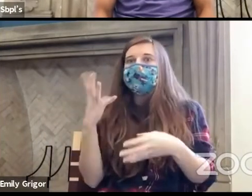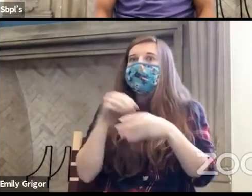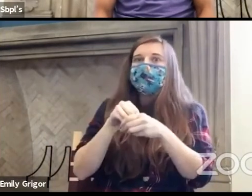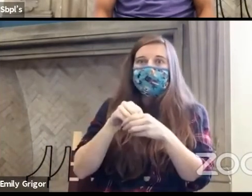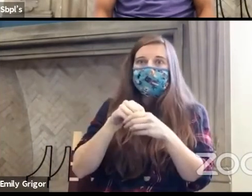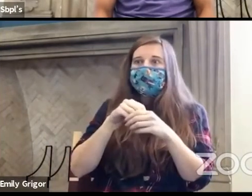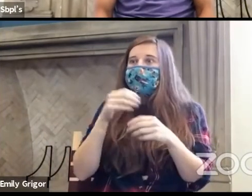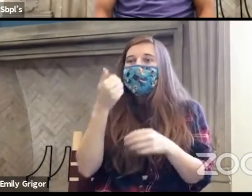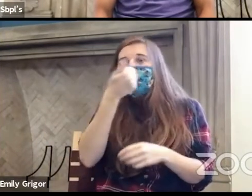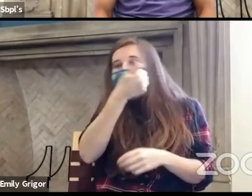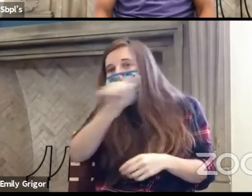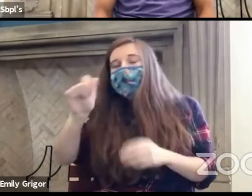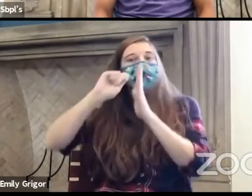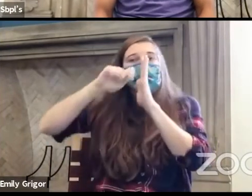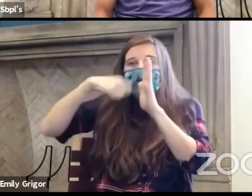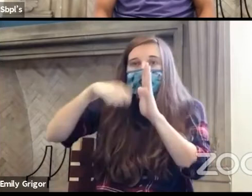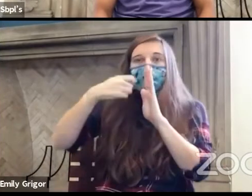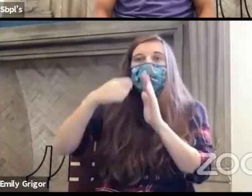to be involved in any film.